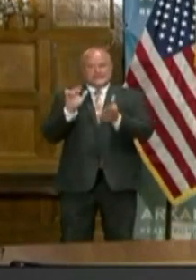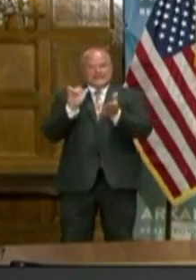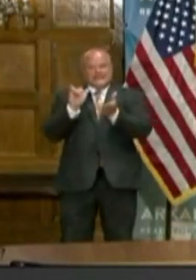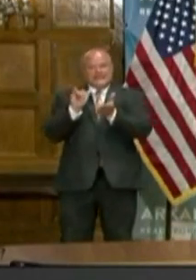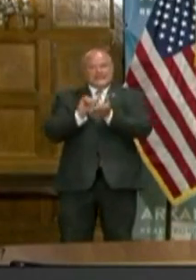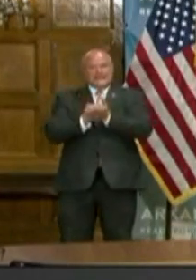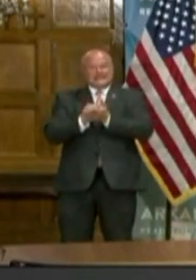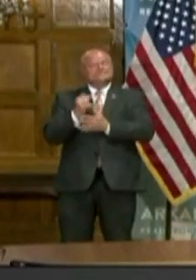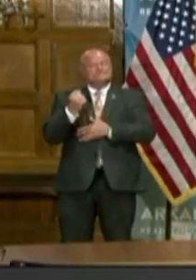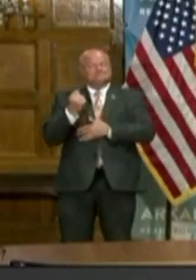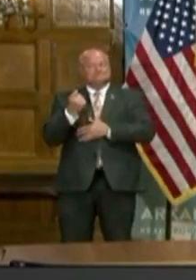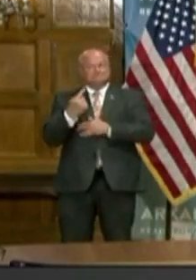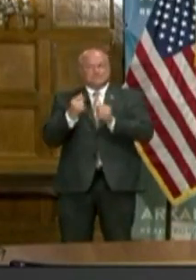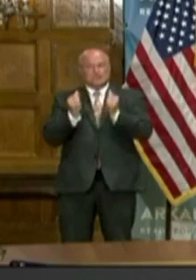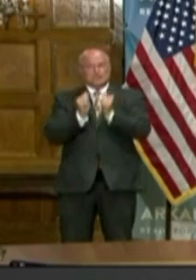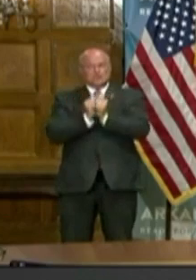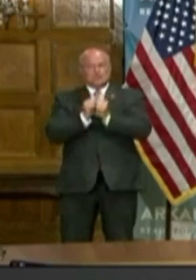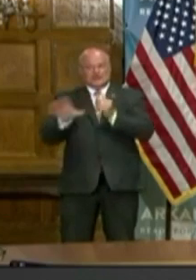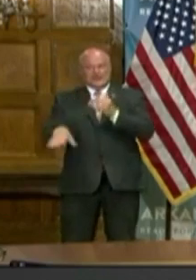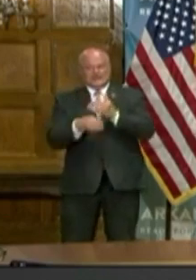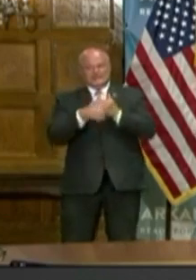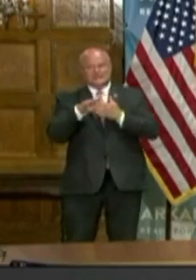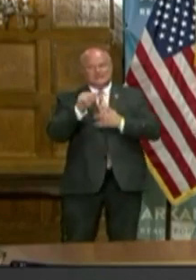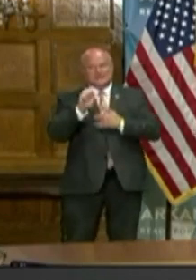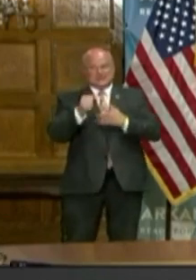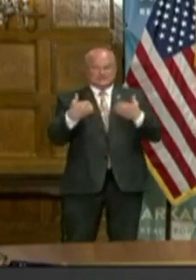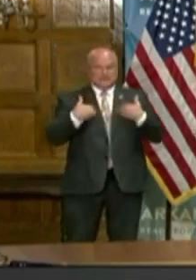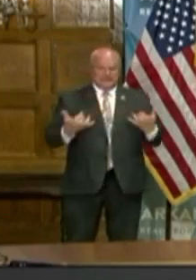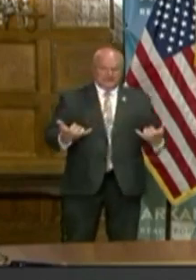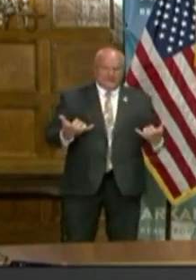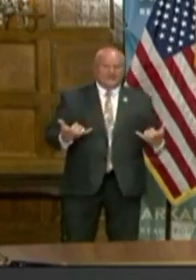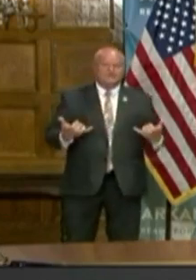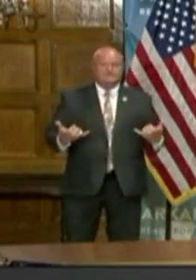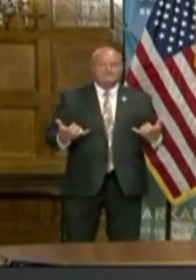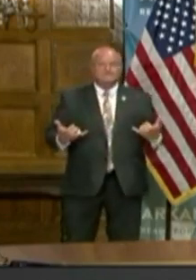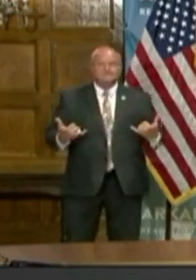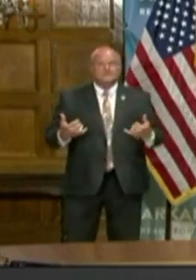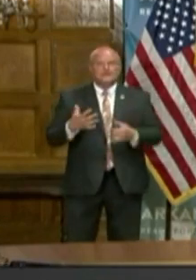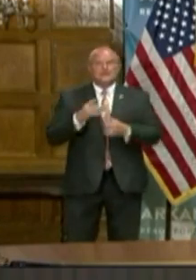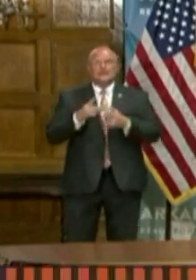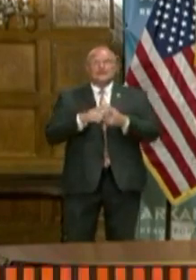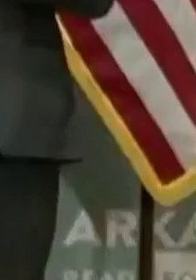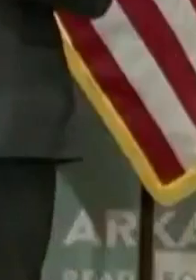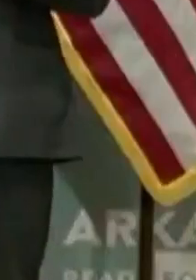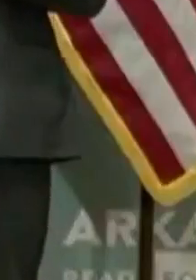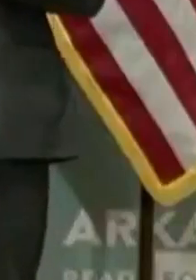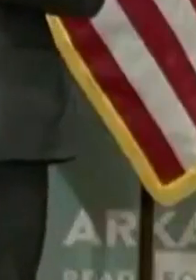that's understandable with the additional cases that we have. And then